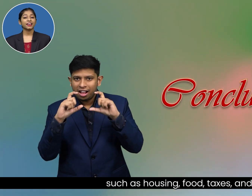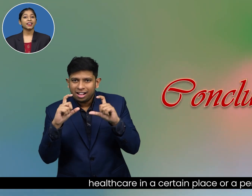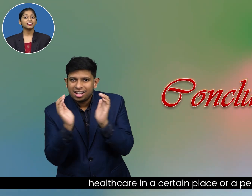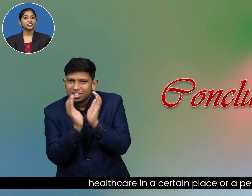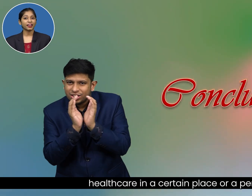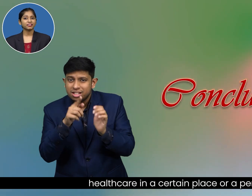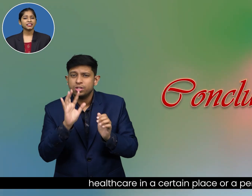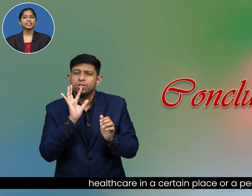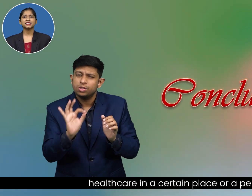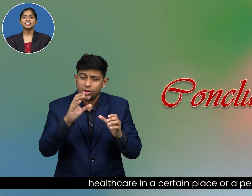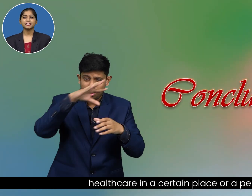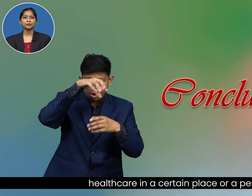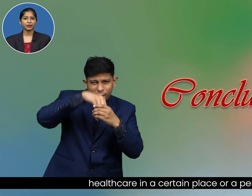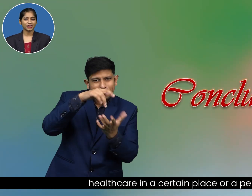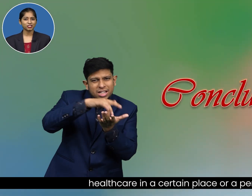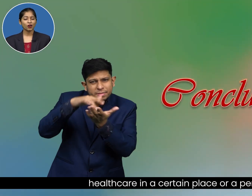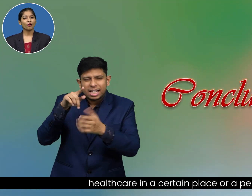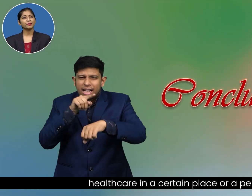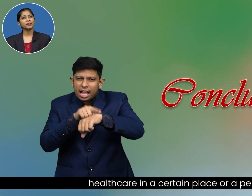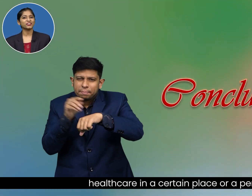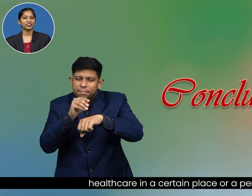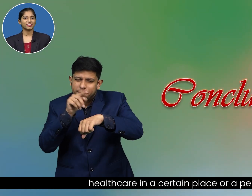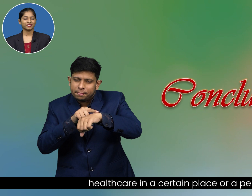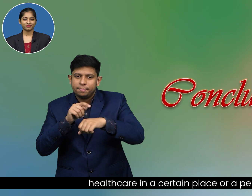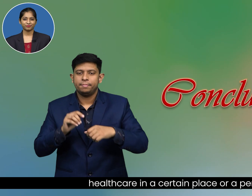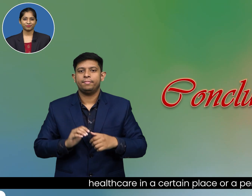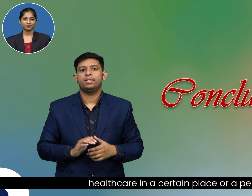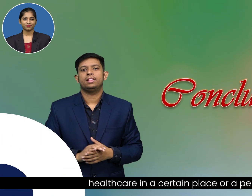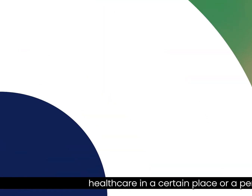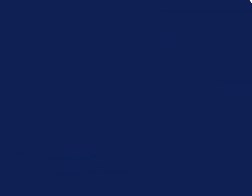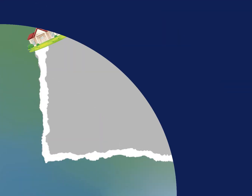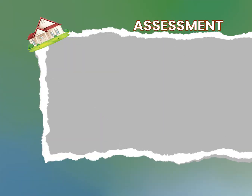taxes and healthcare in a certain place or a period.